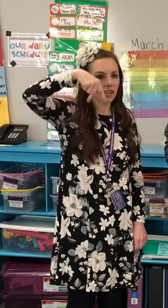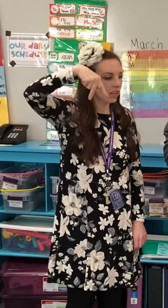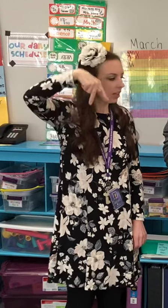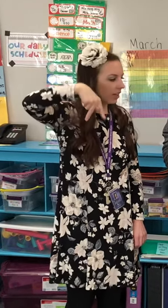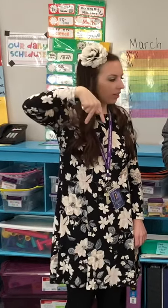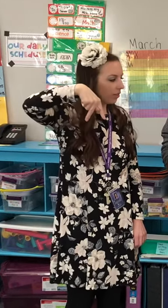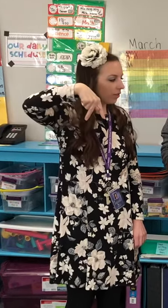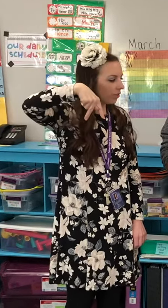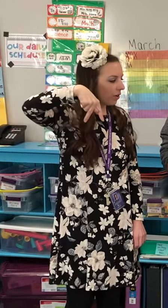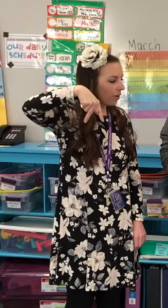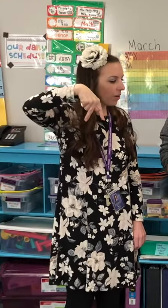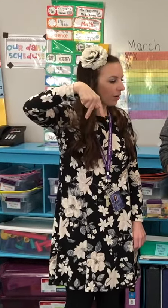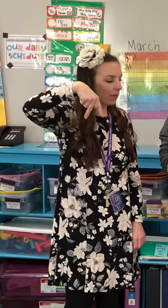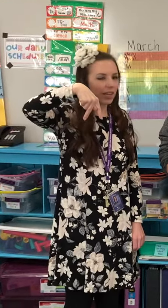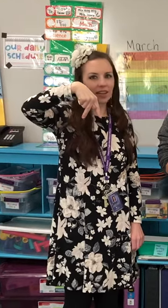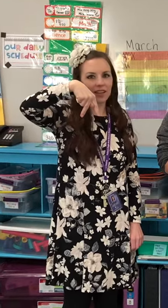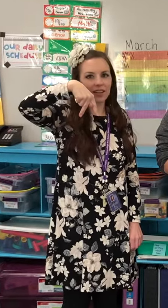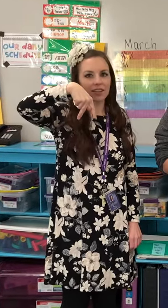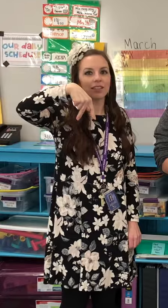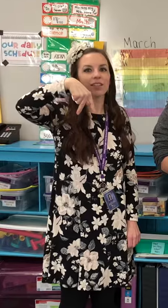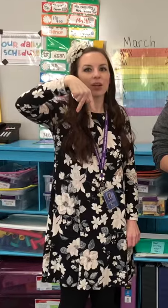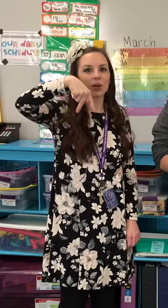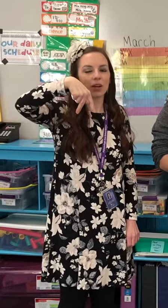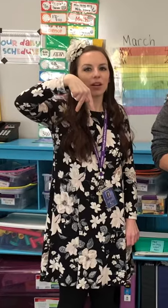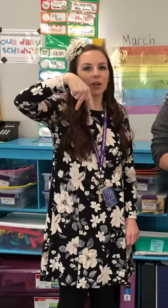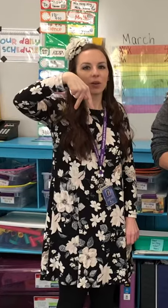Q for quilt.